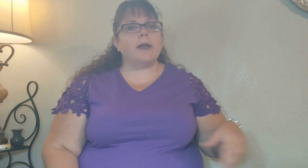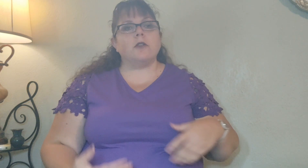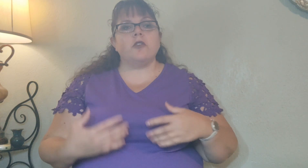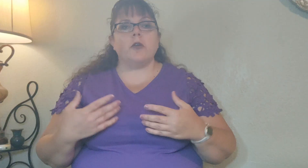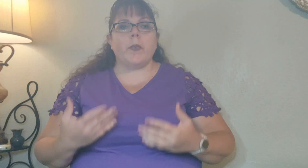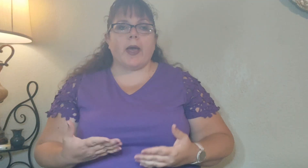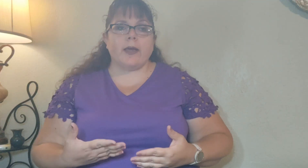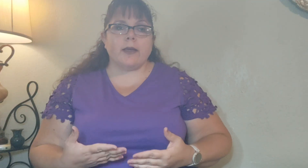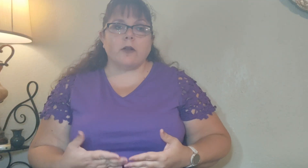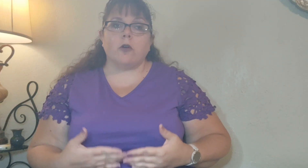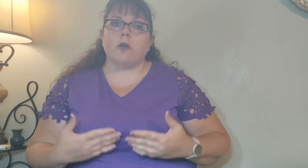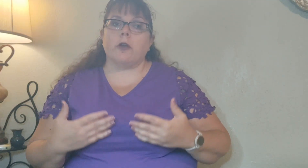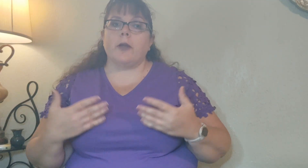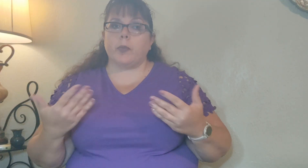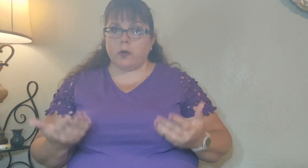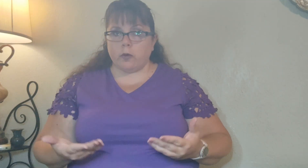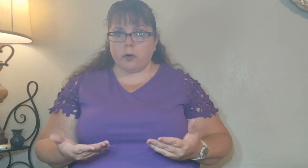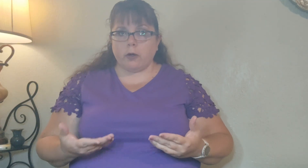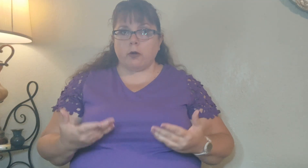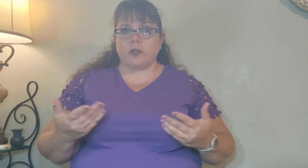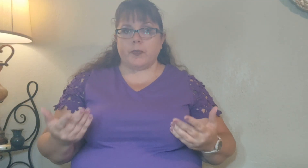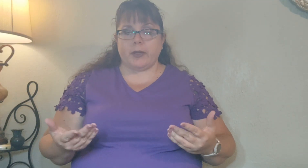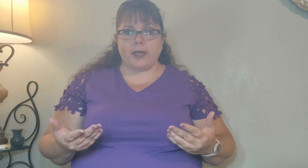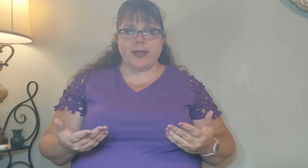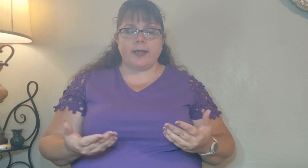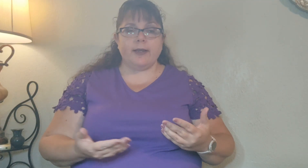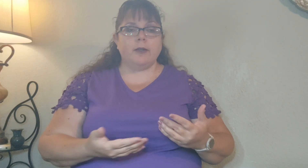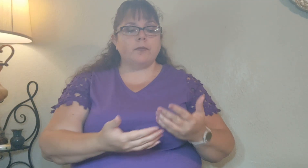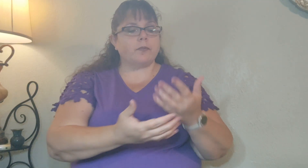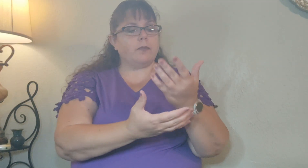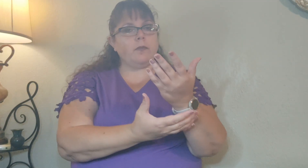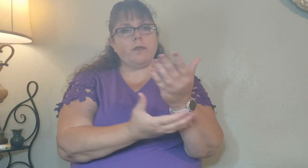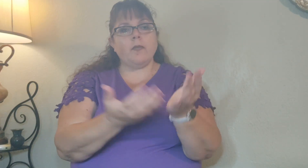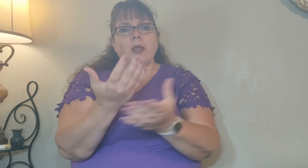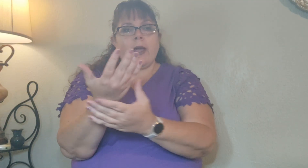And to beg or implore or to plead,